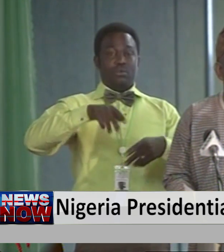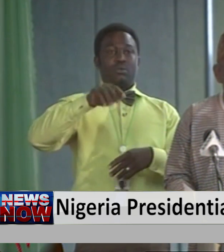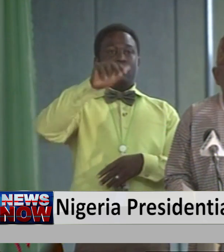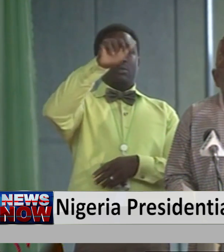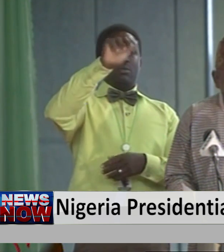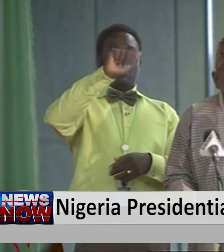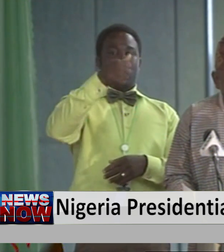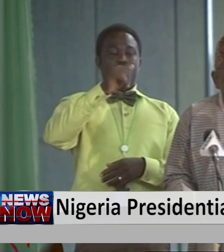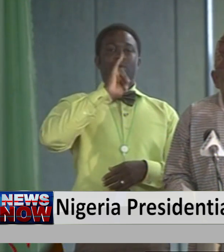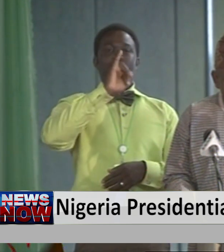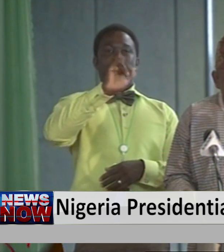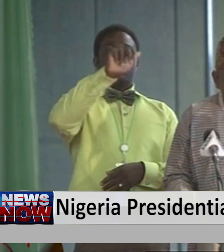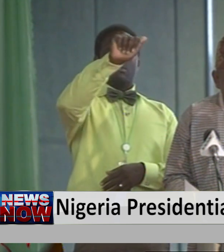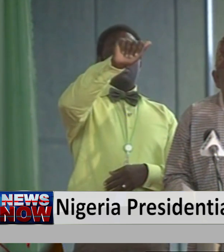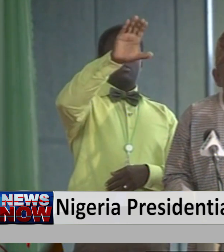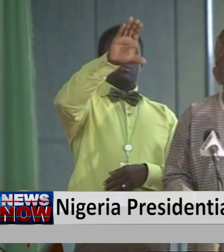ACPN,